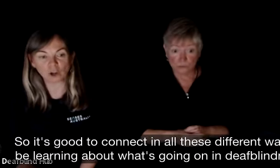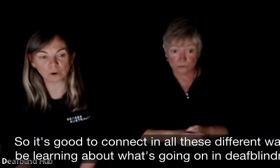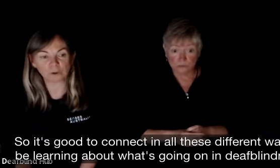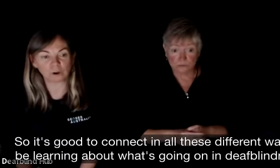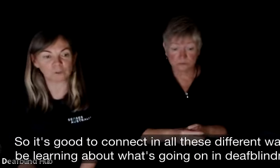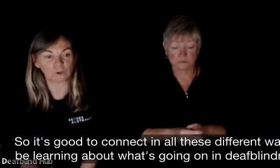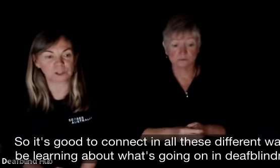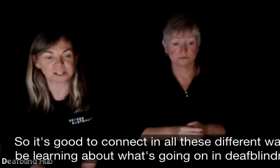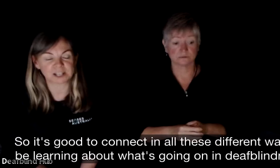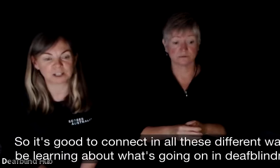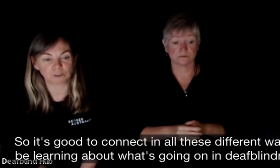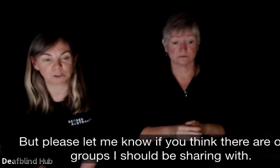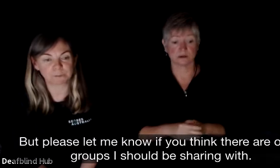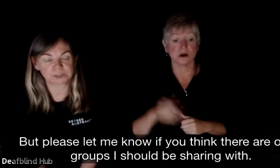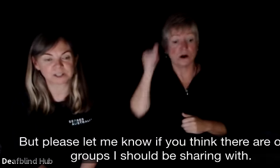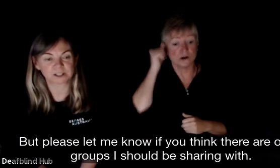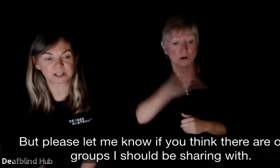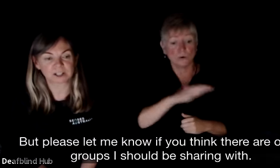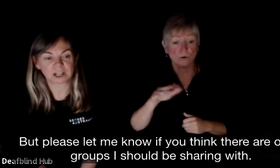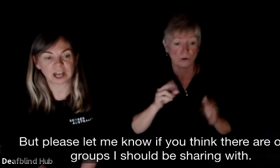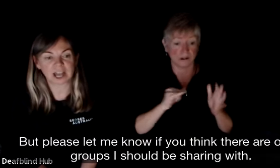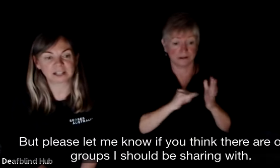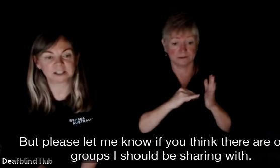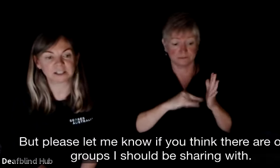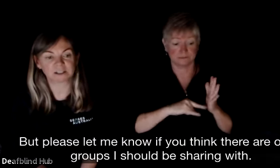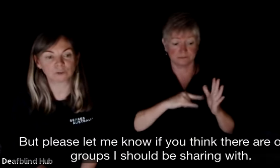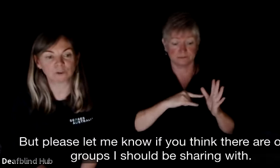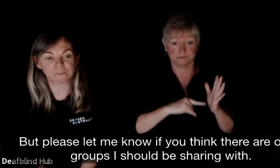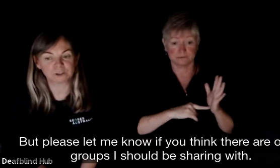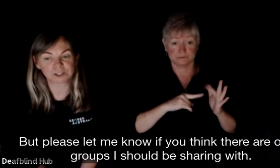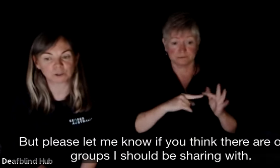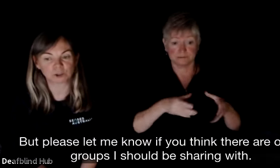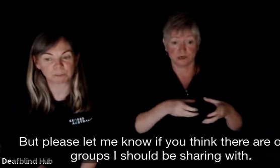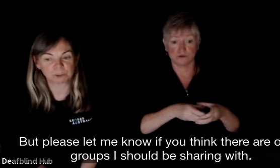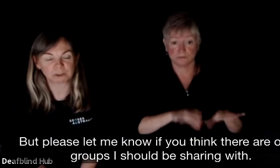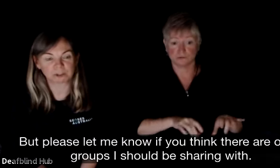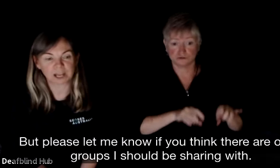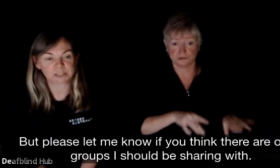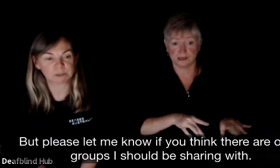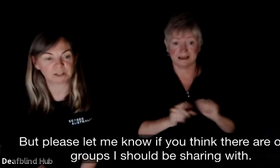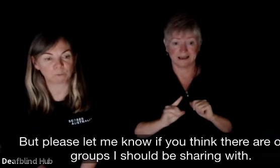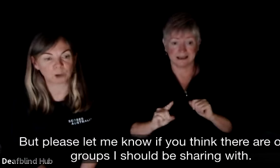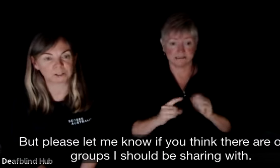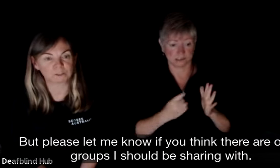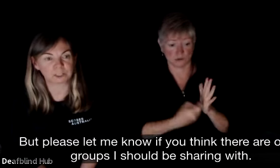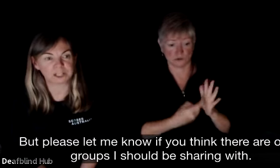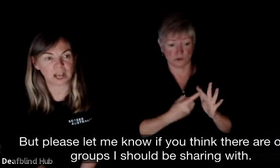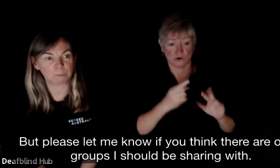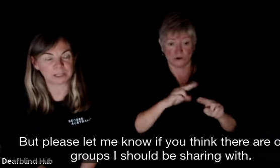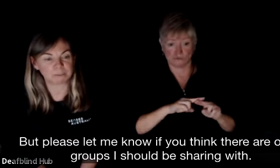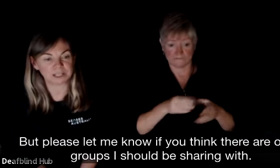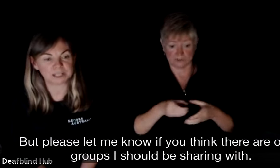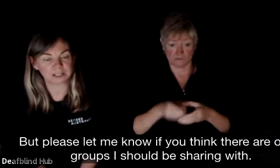I know of all the state groups, and the reference group has been wonderful